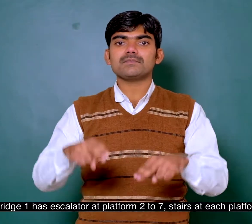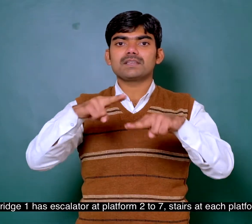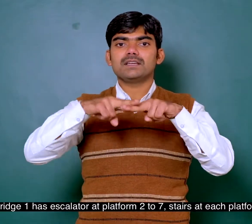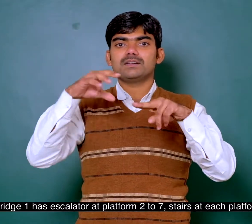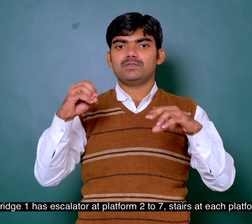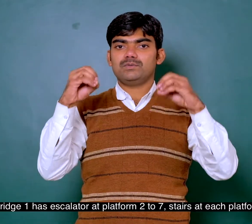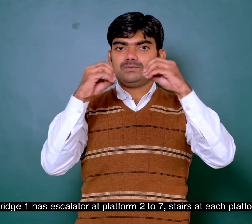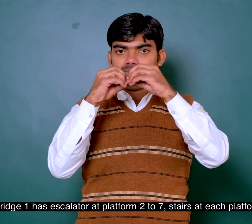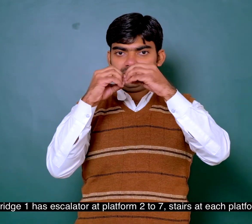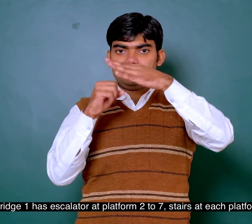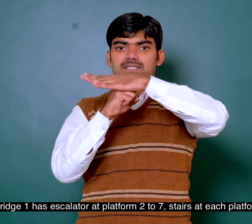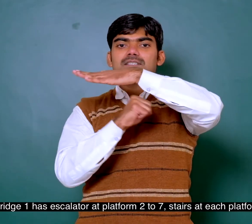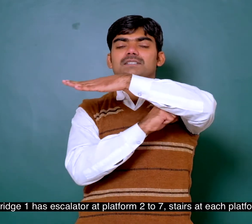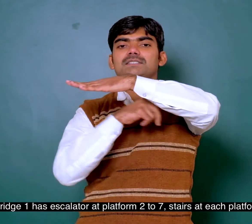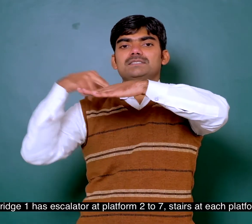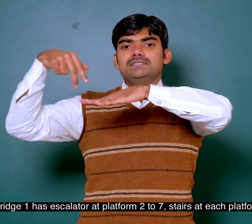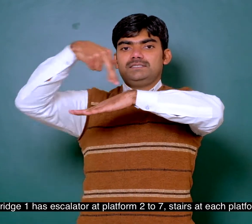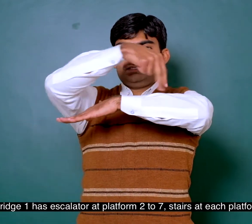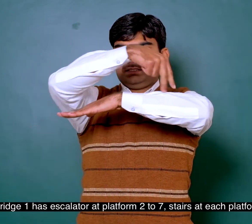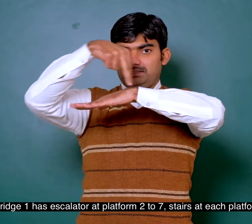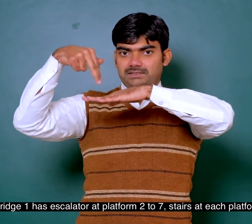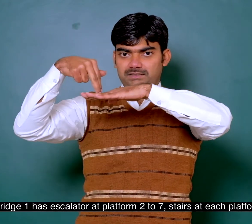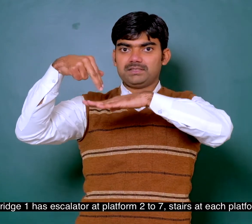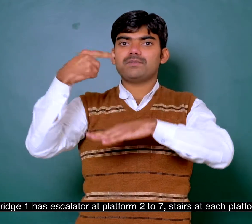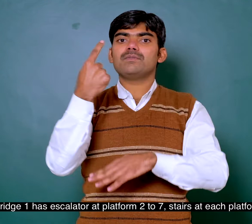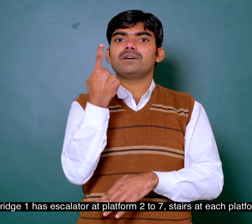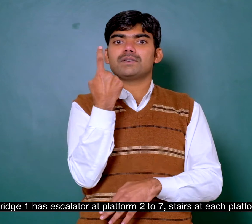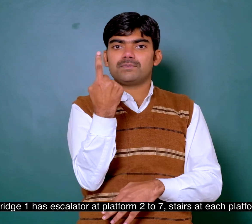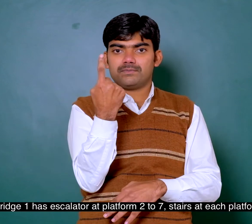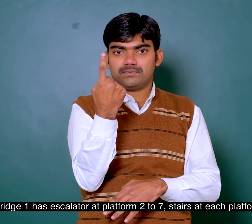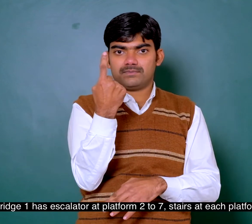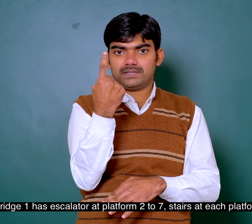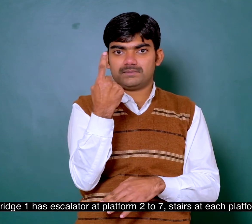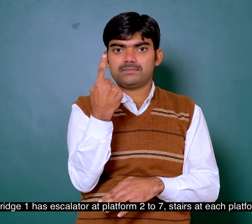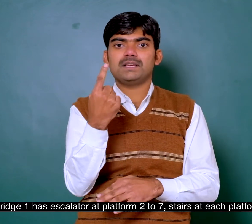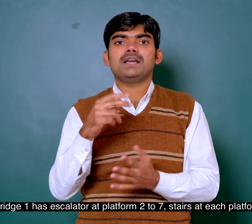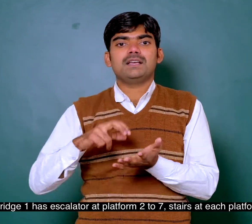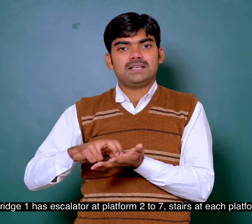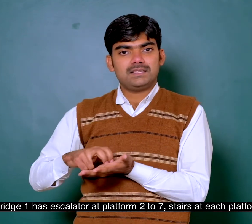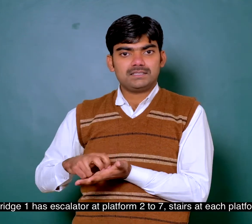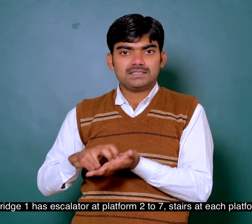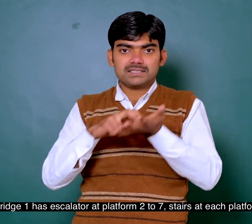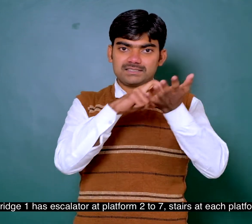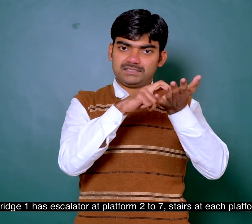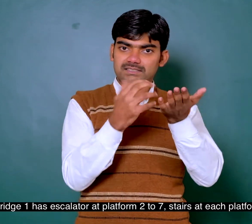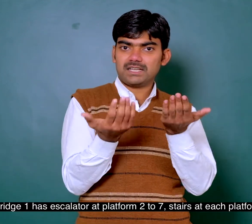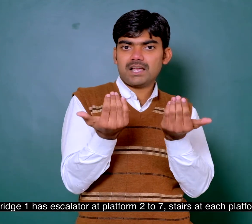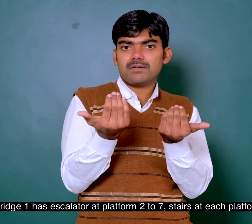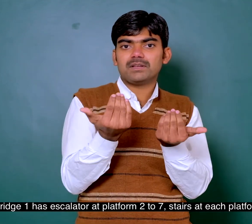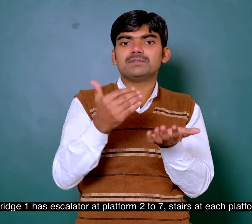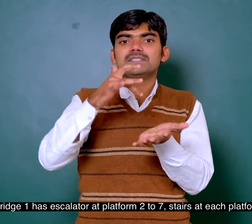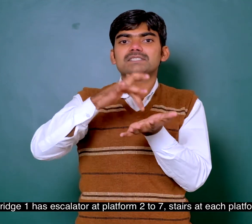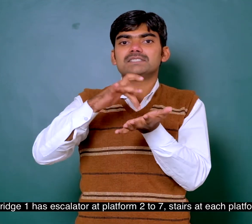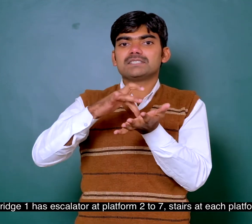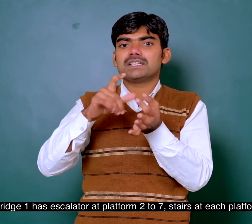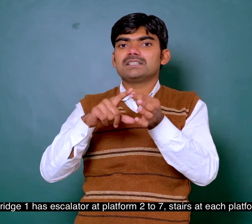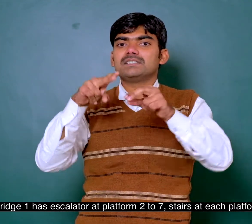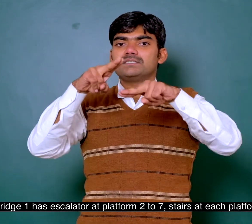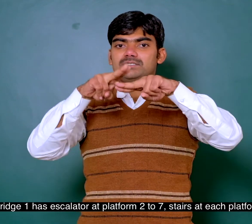Footover Bridge 1 has escalator at platform 2 to 7, stairs at each platform 1 to